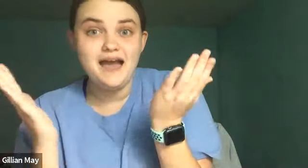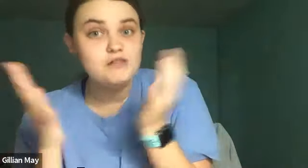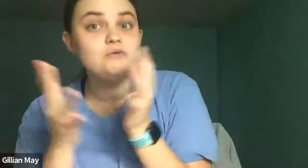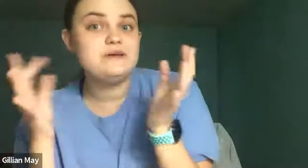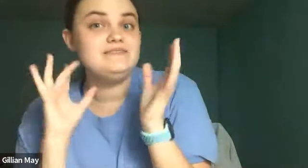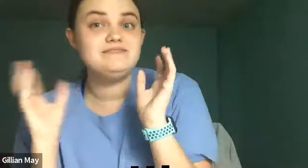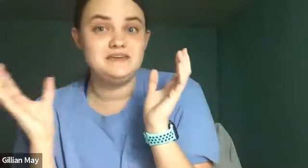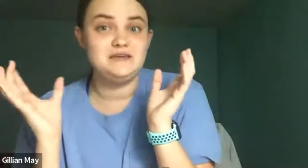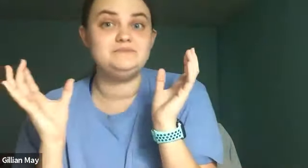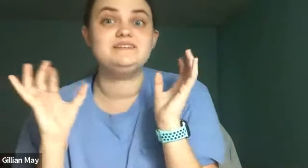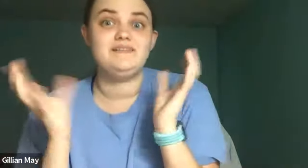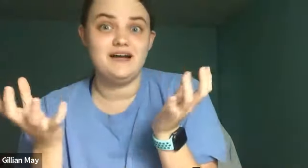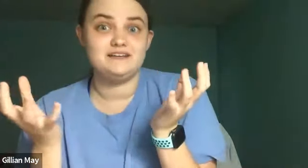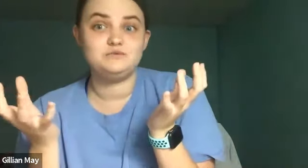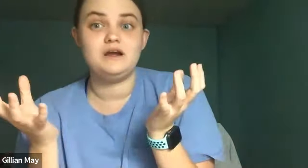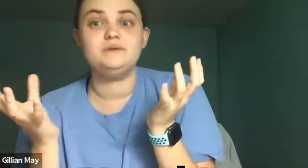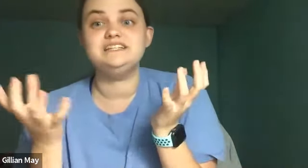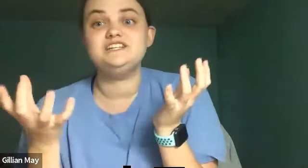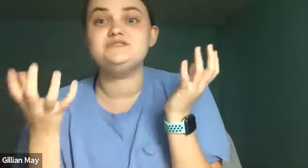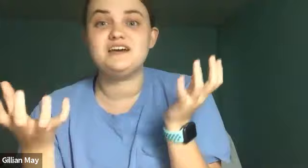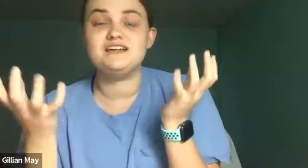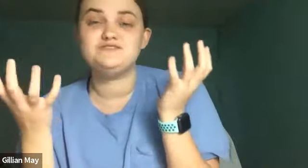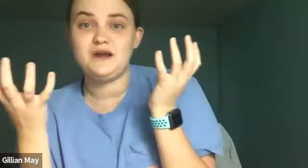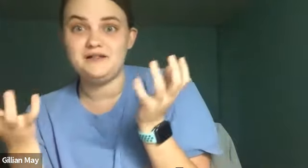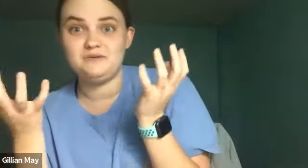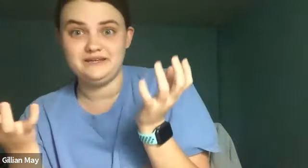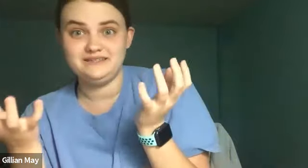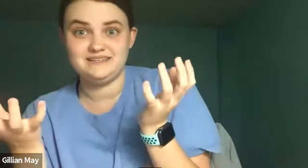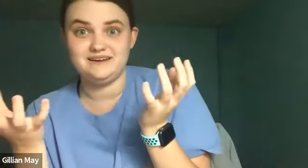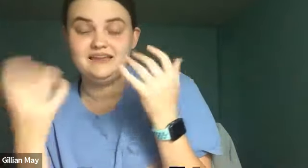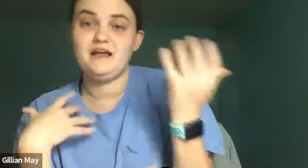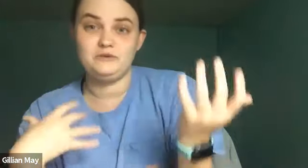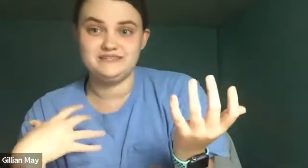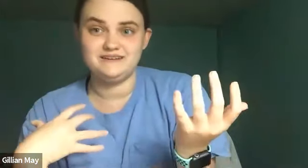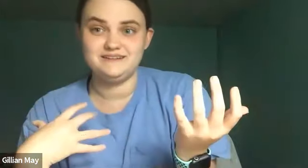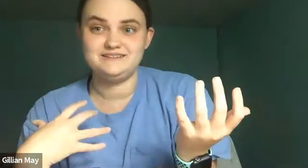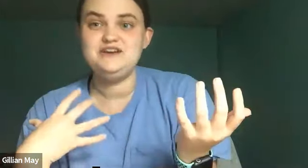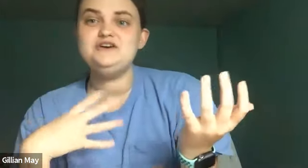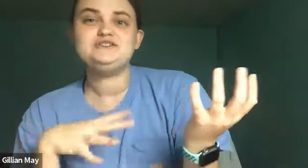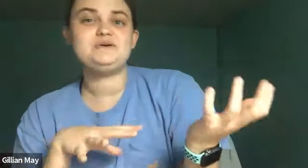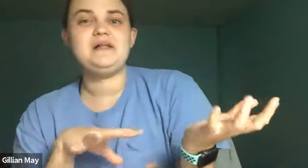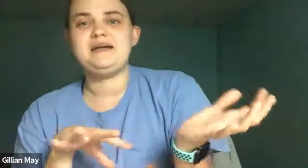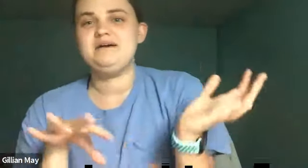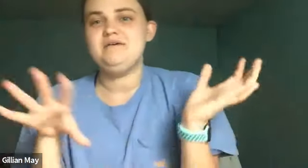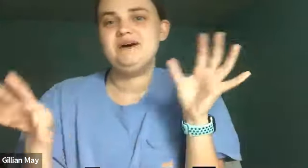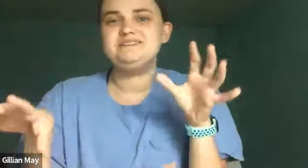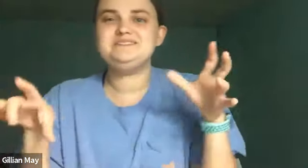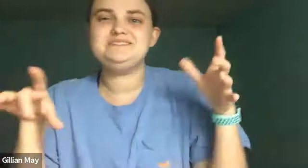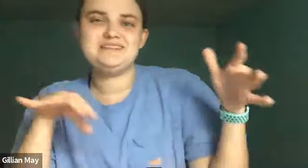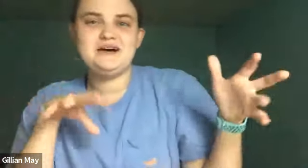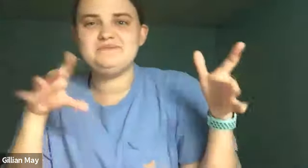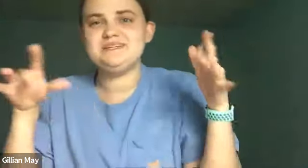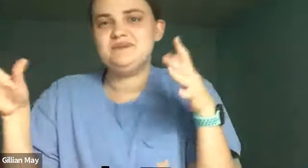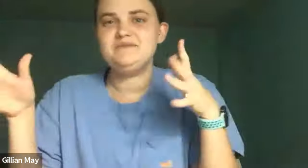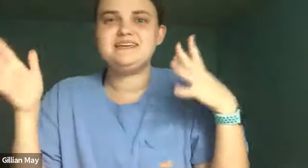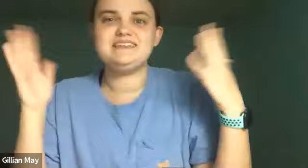Halloween themed class where I will teach you signs for Halloween, like Halloween signs. So like monsters, zombies, mummies,